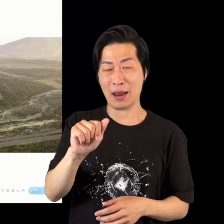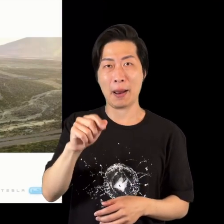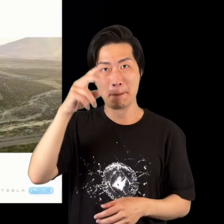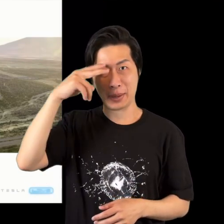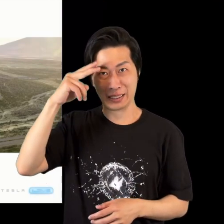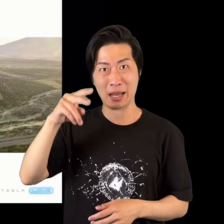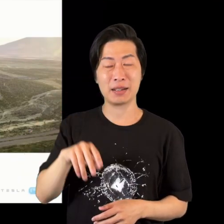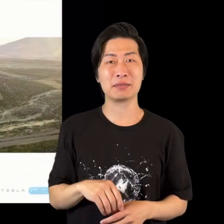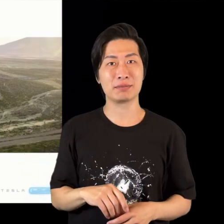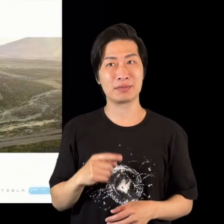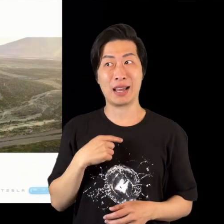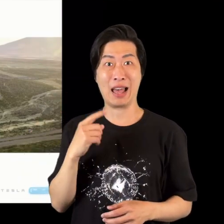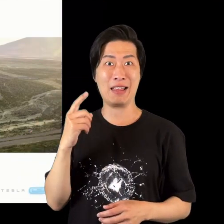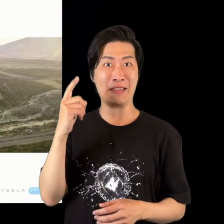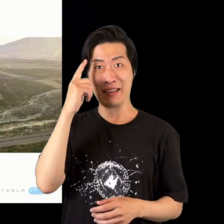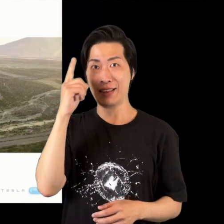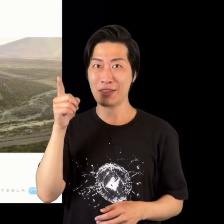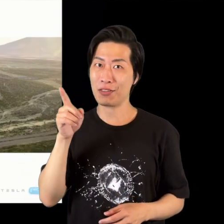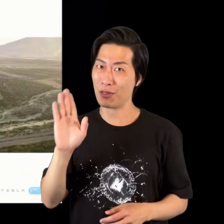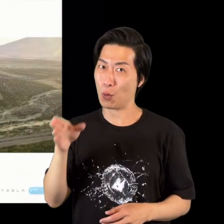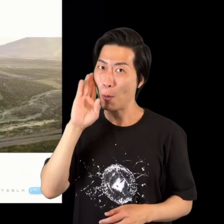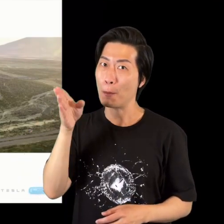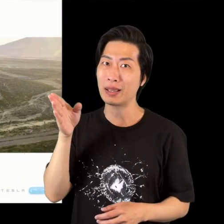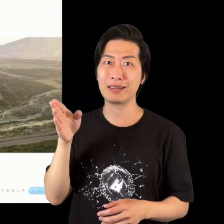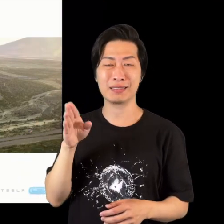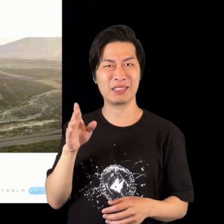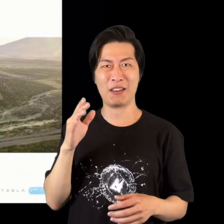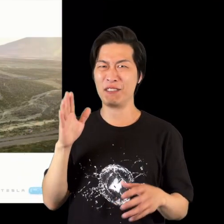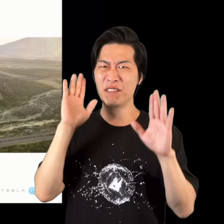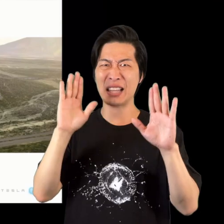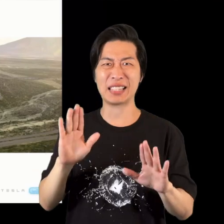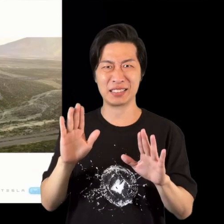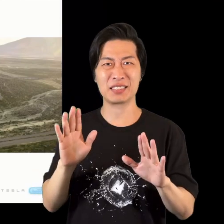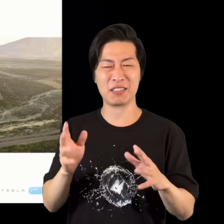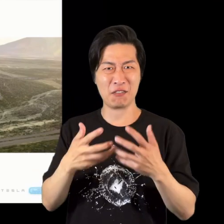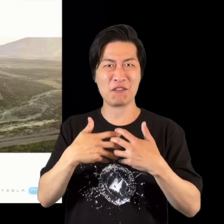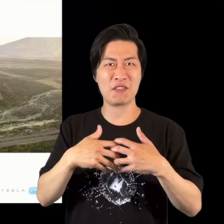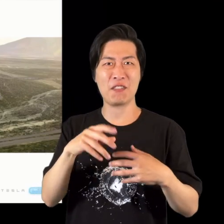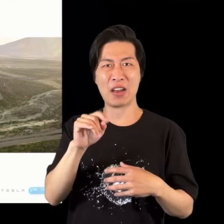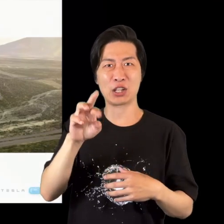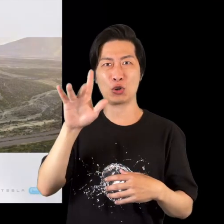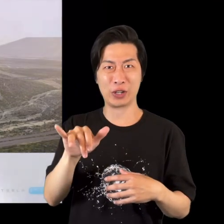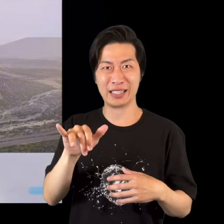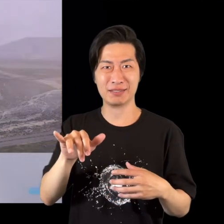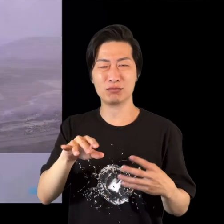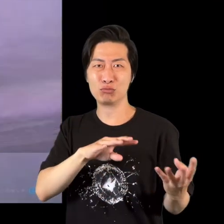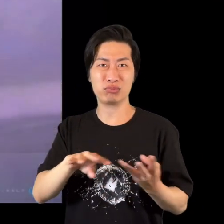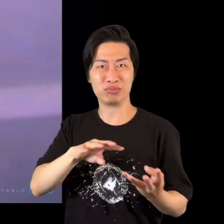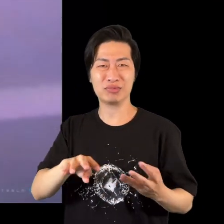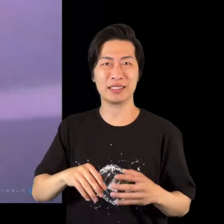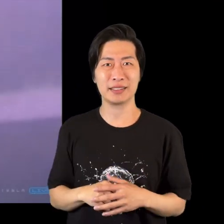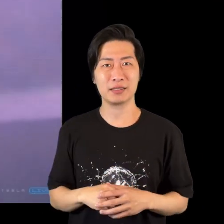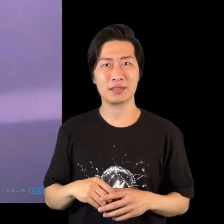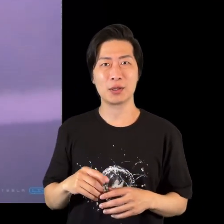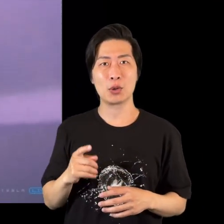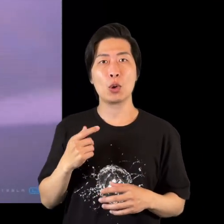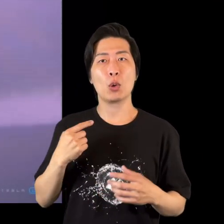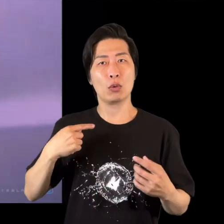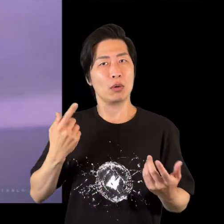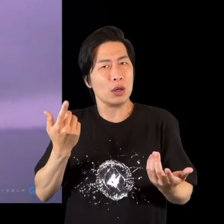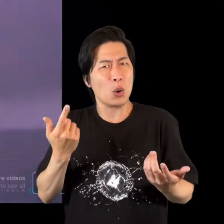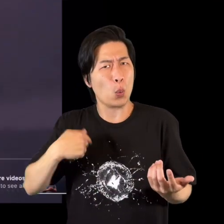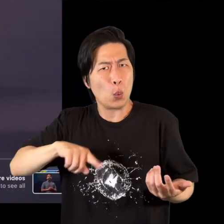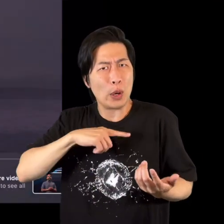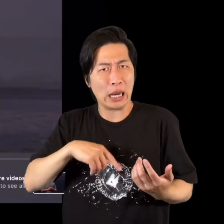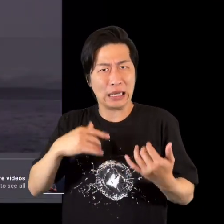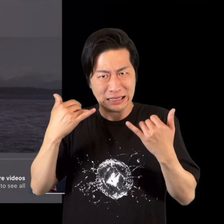factory. So, we're laying the groundwork for ultimately getting to 20